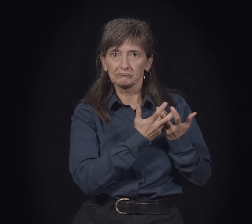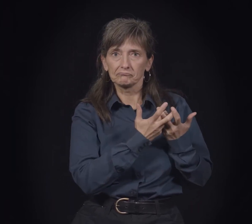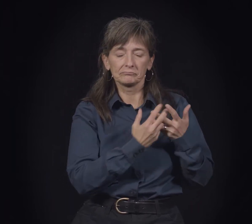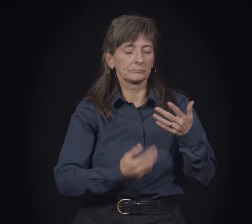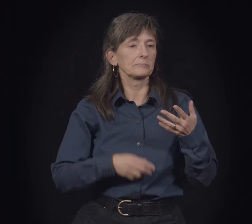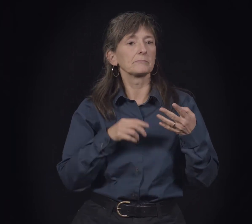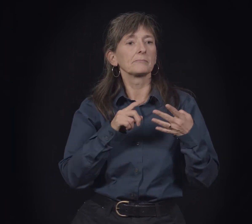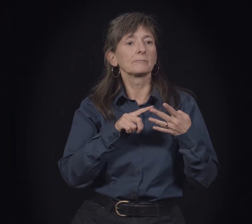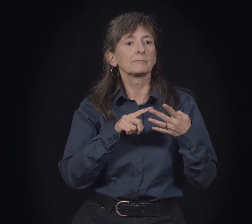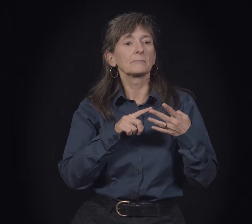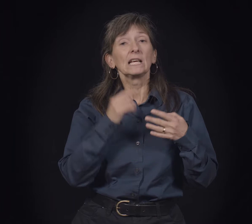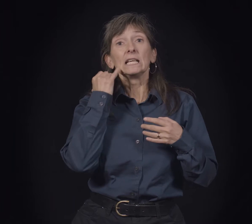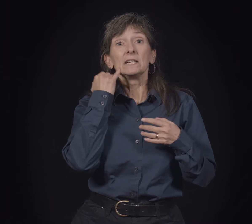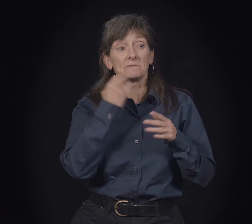it is more tangible to solve it.